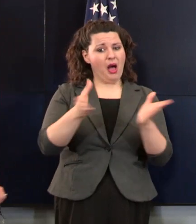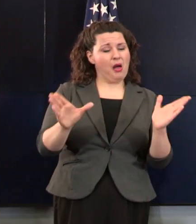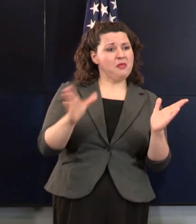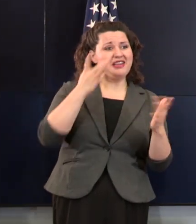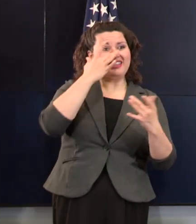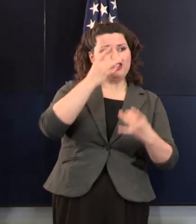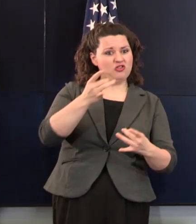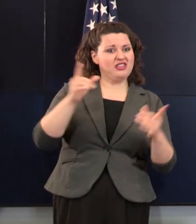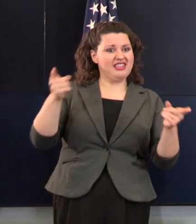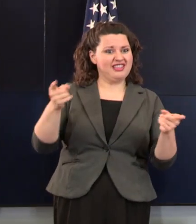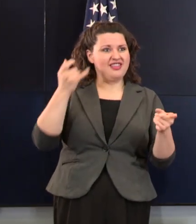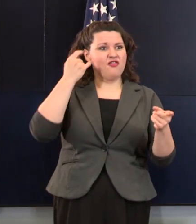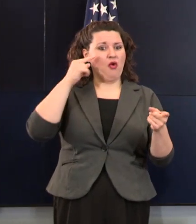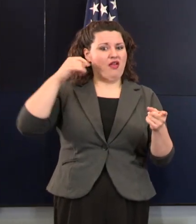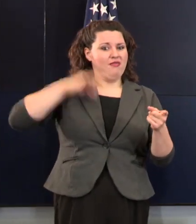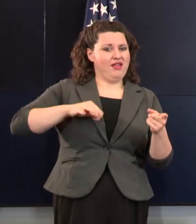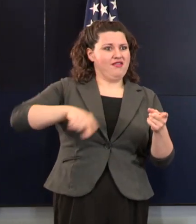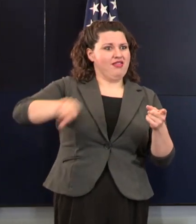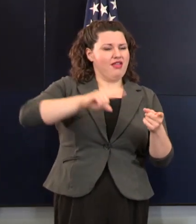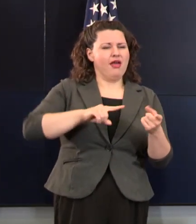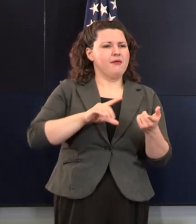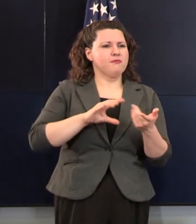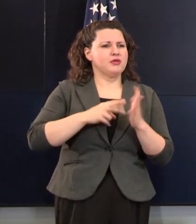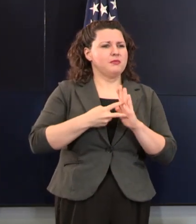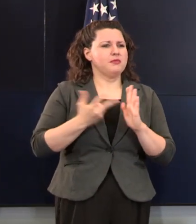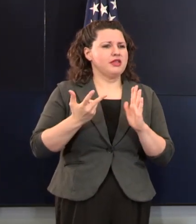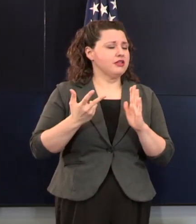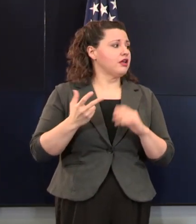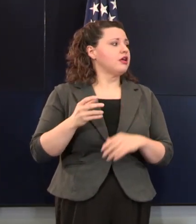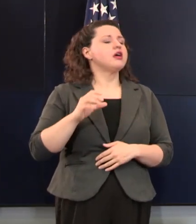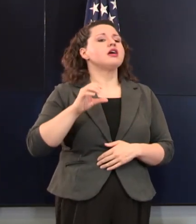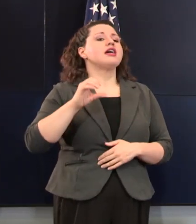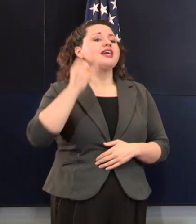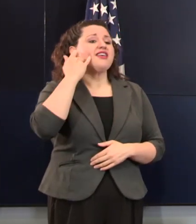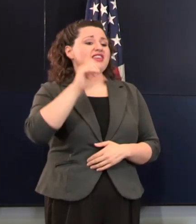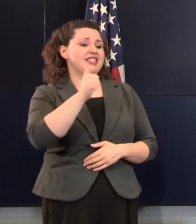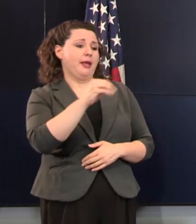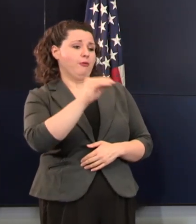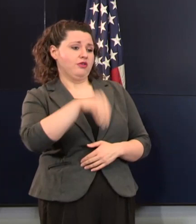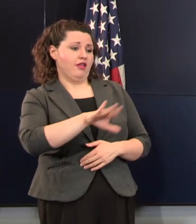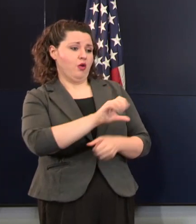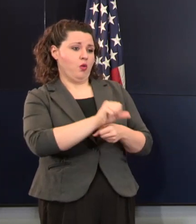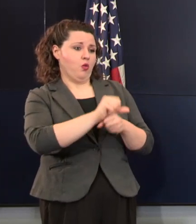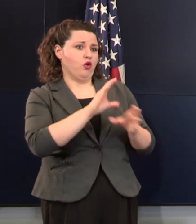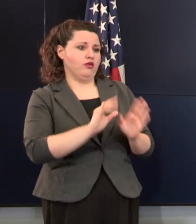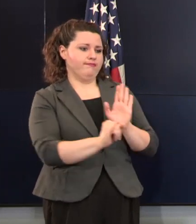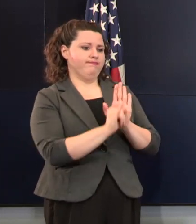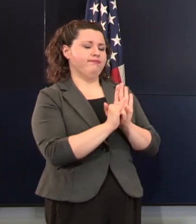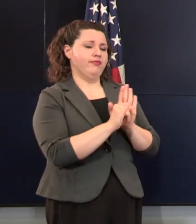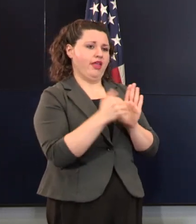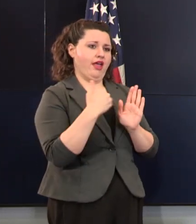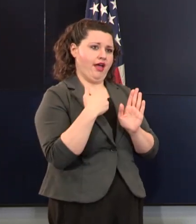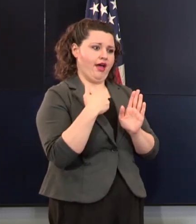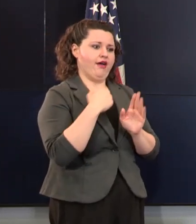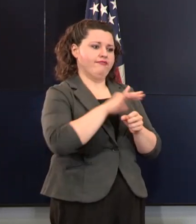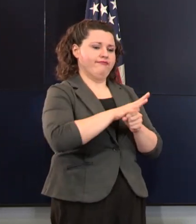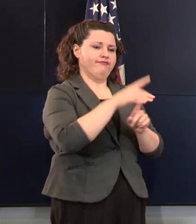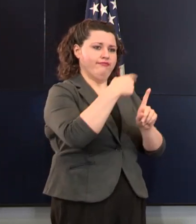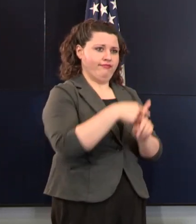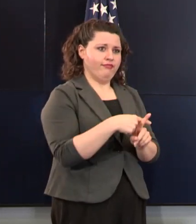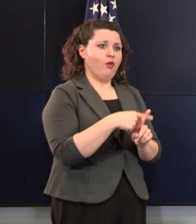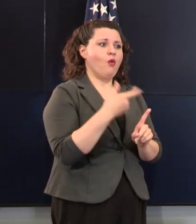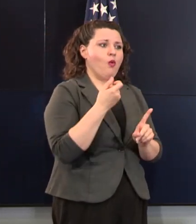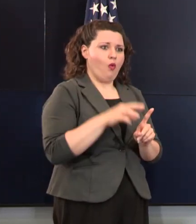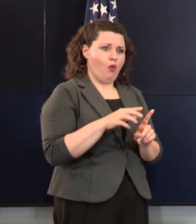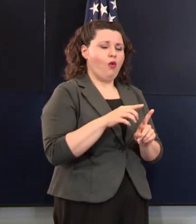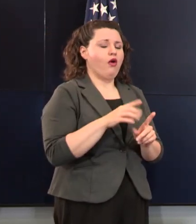for businesses, it's for 10% of their workforce has been identified to be either COVID positive or